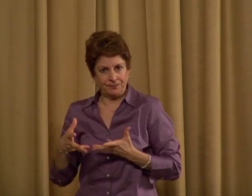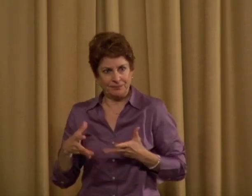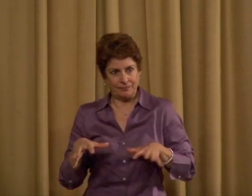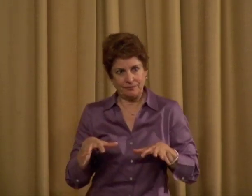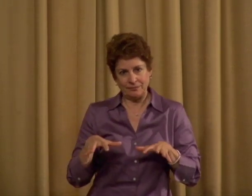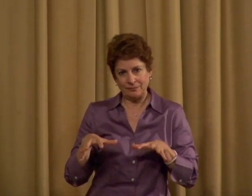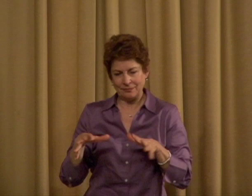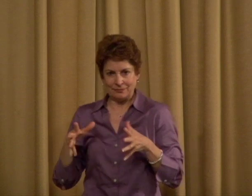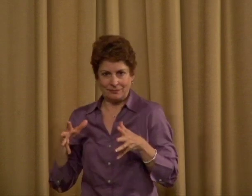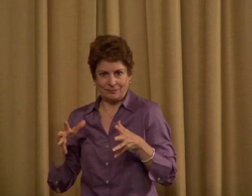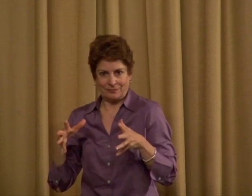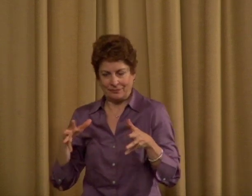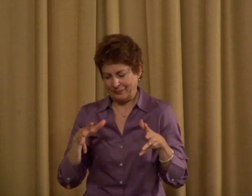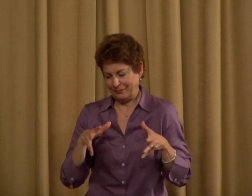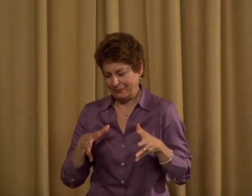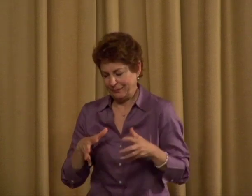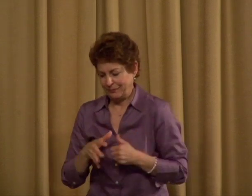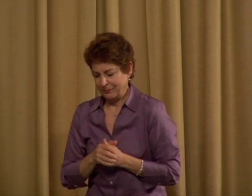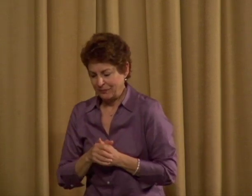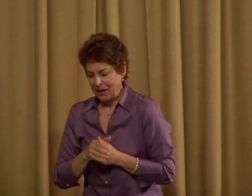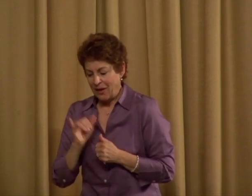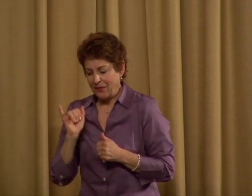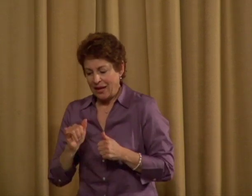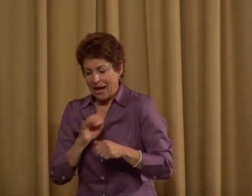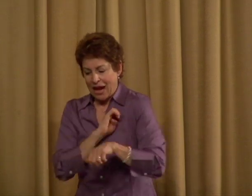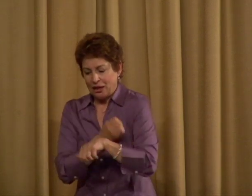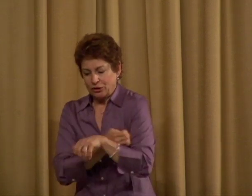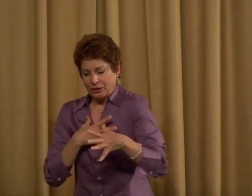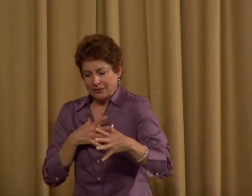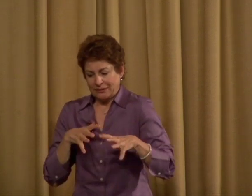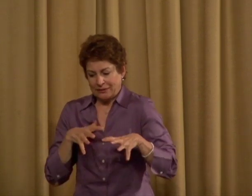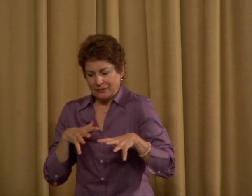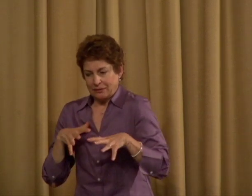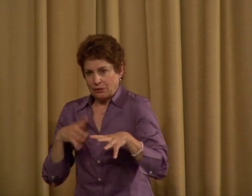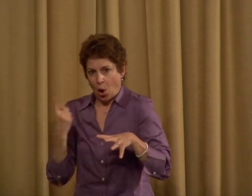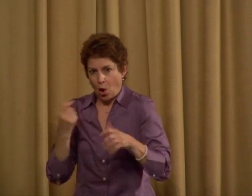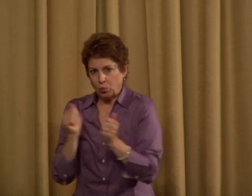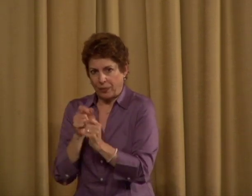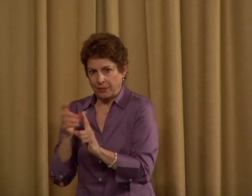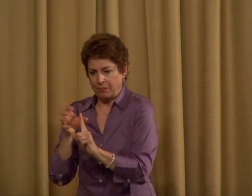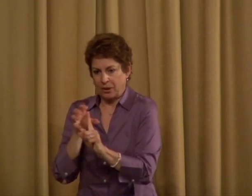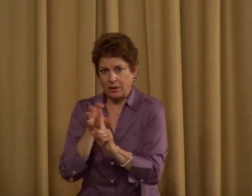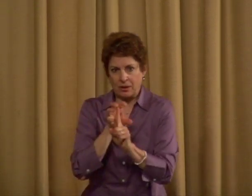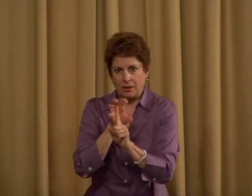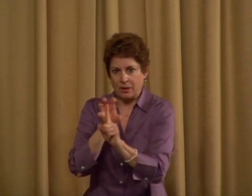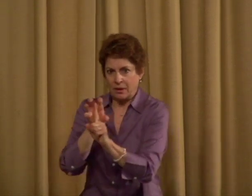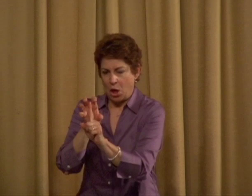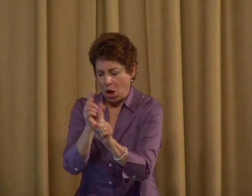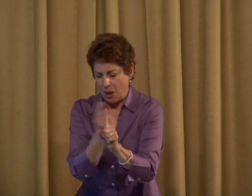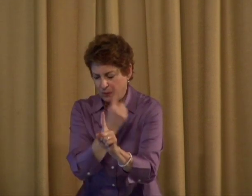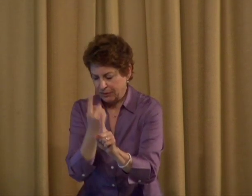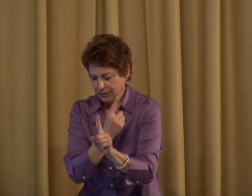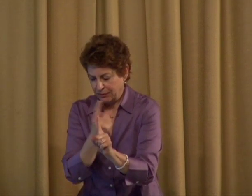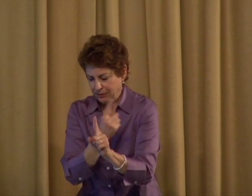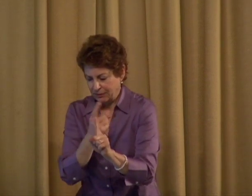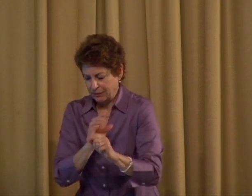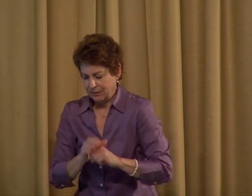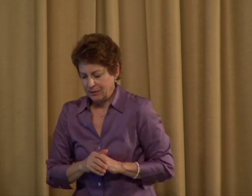There's a lot of tension inside being that role, and the energy that he carried with him